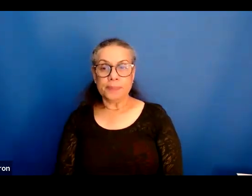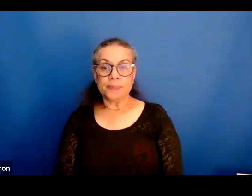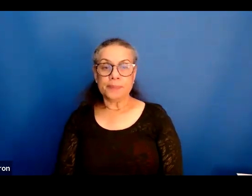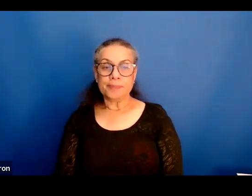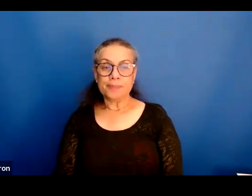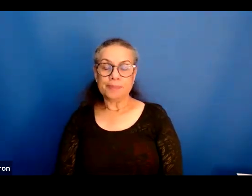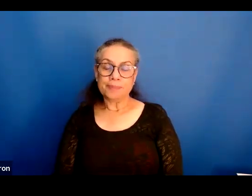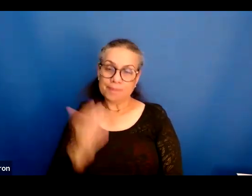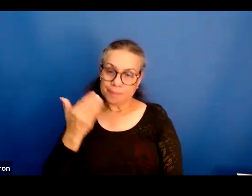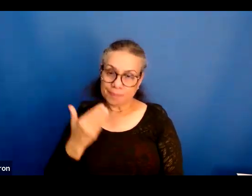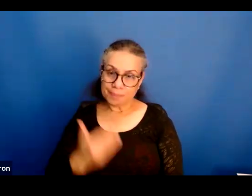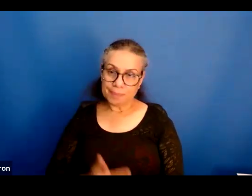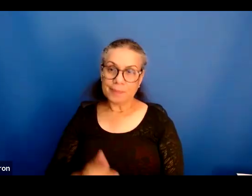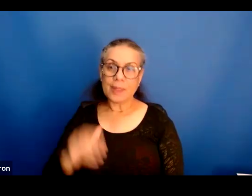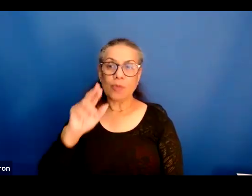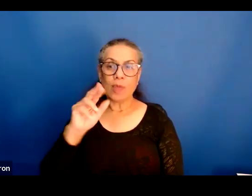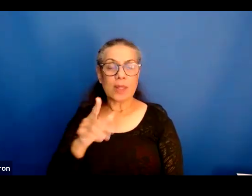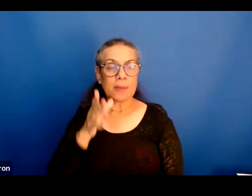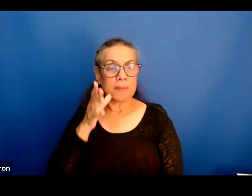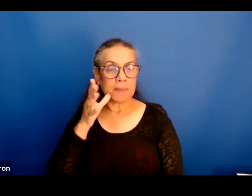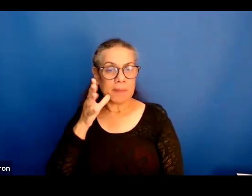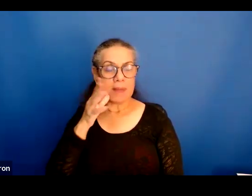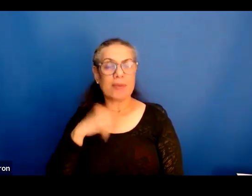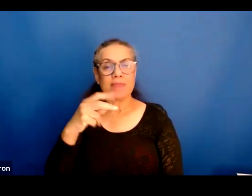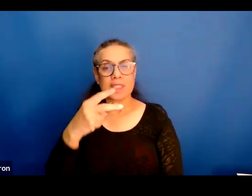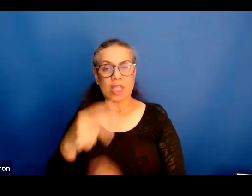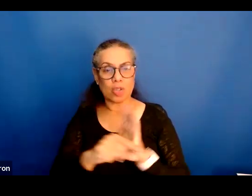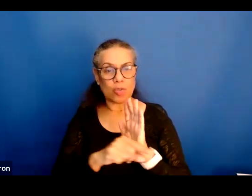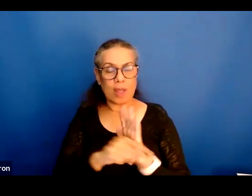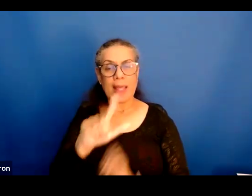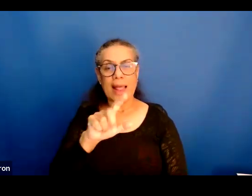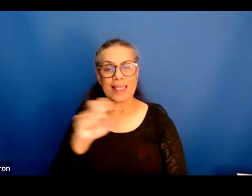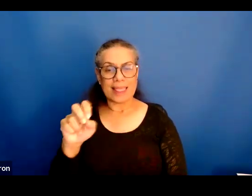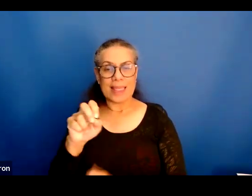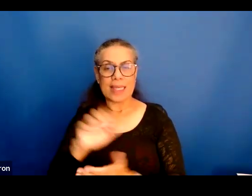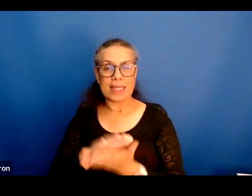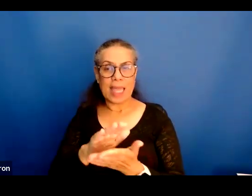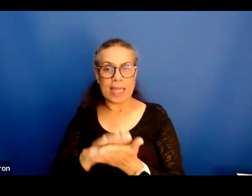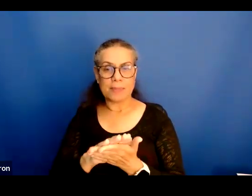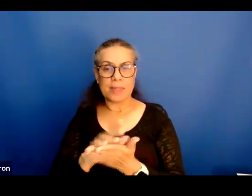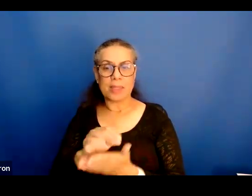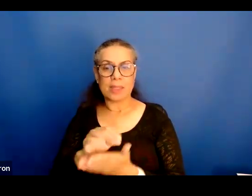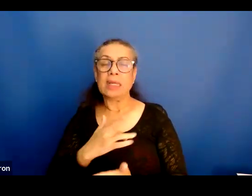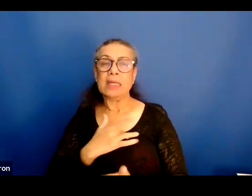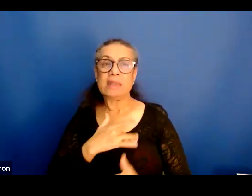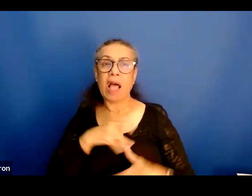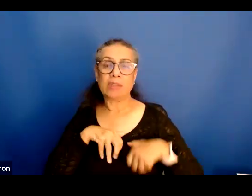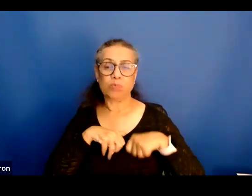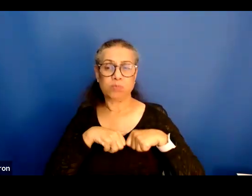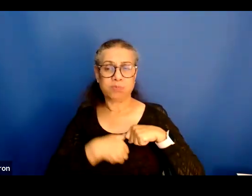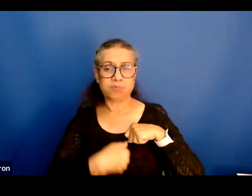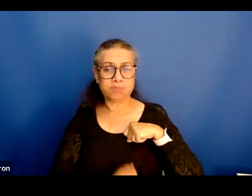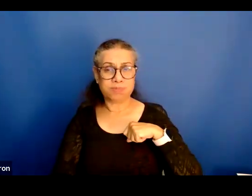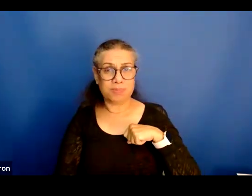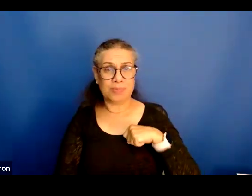Hello, my name is Rachel McDonald. I'm the parent of a second grader at Lee Academy Pilot School who says it makes his heart ache to see that his school is